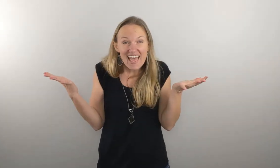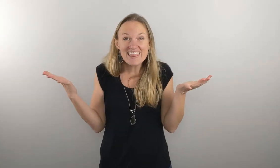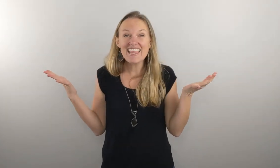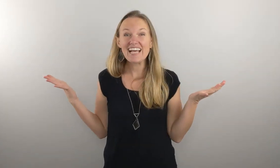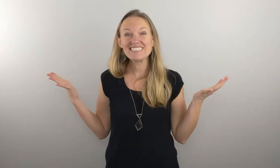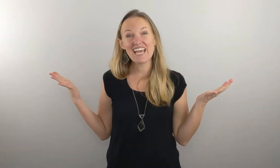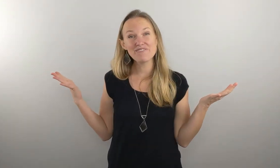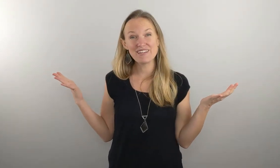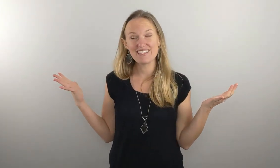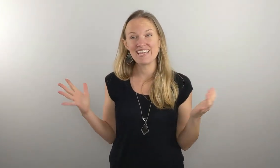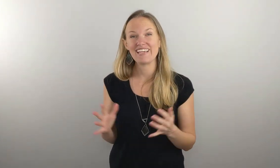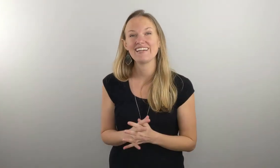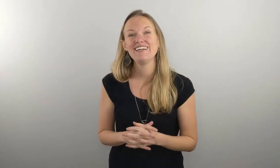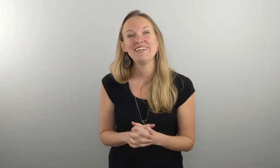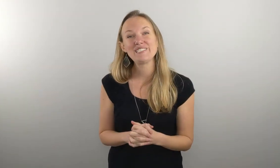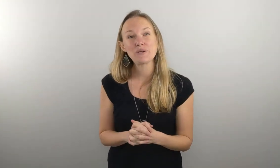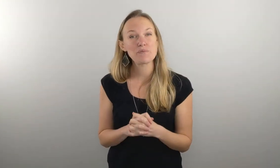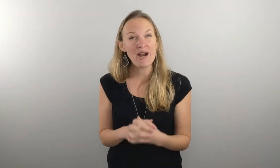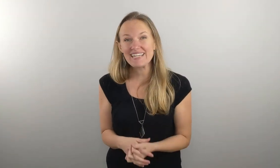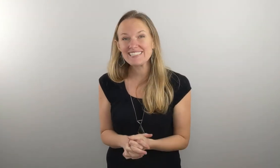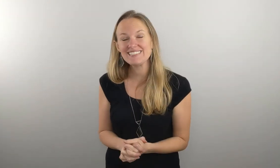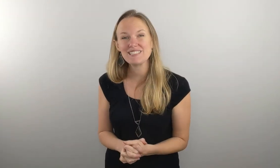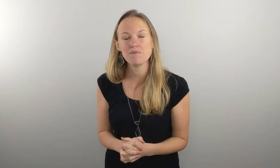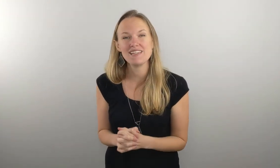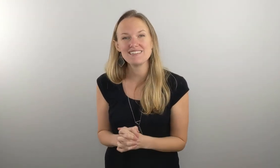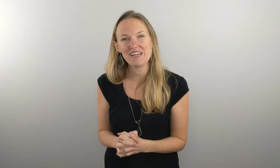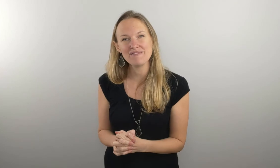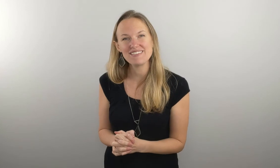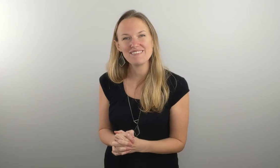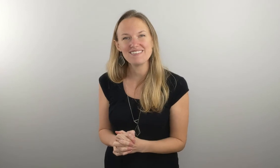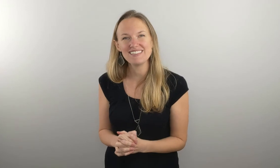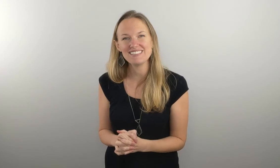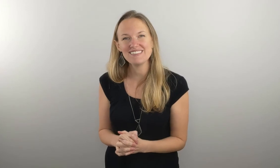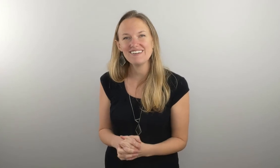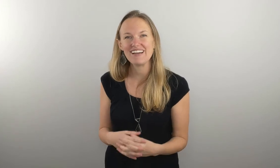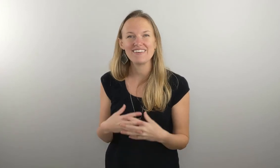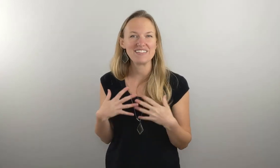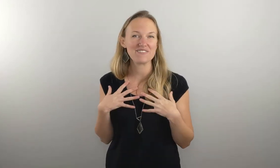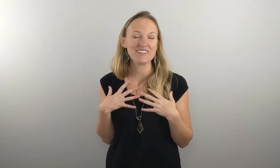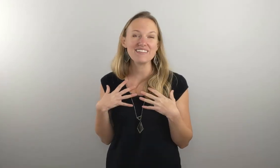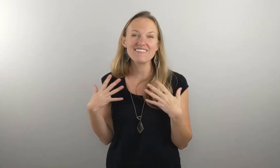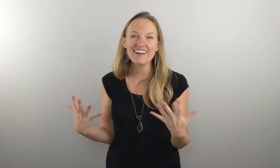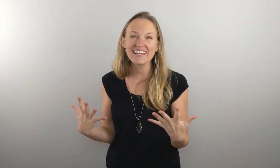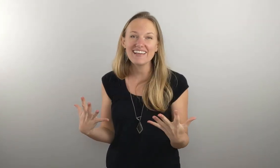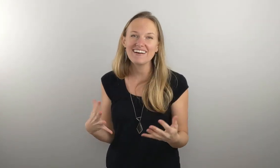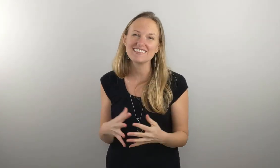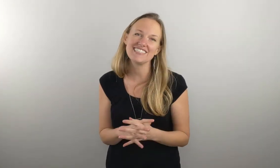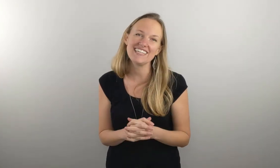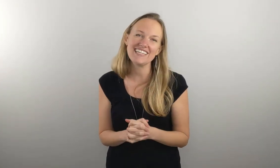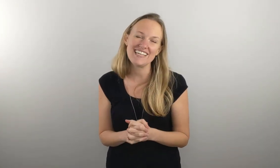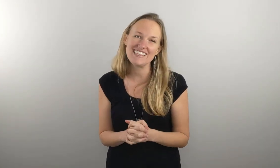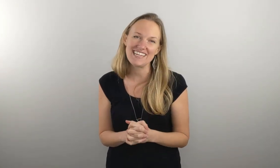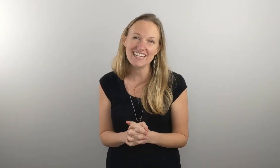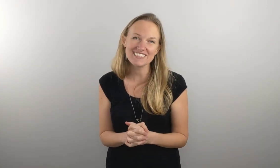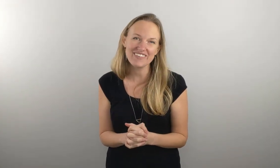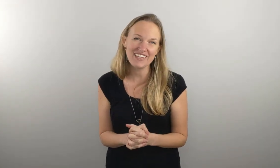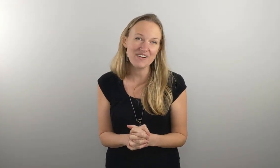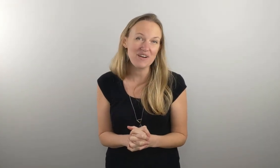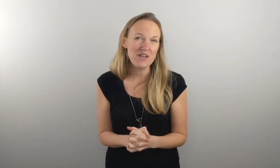And that's everything. So practice as many times as you need to, and when you're feeling ready, I'll see you in the next video when